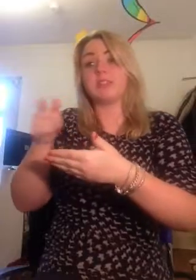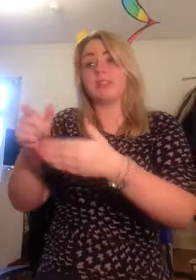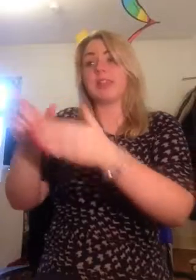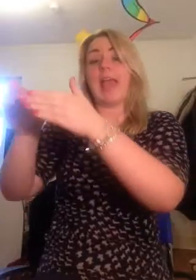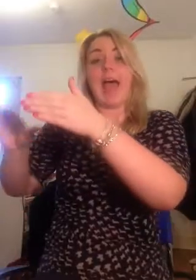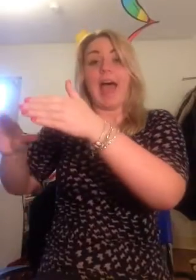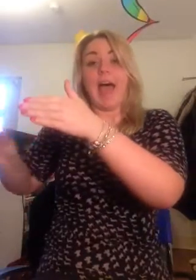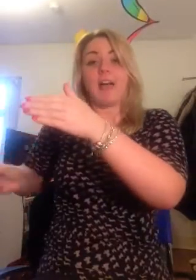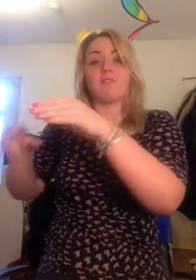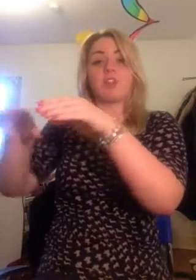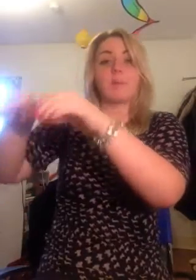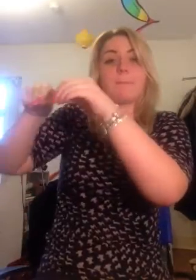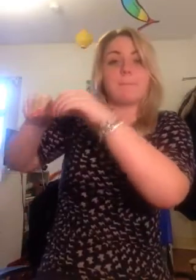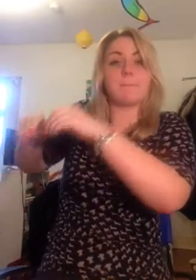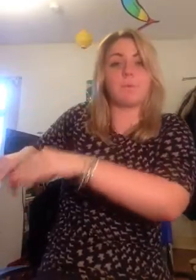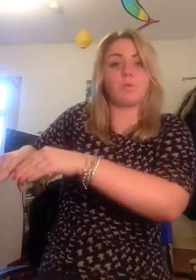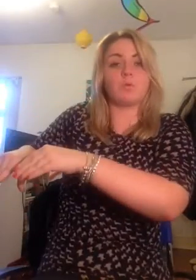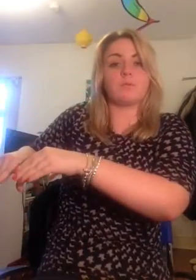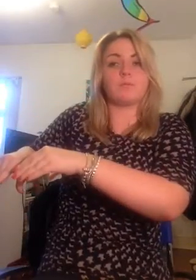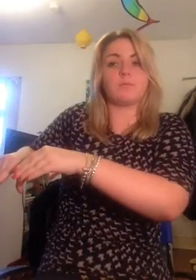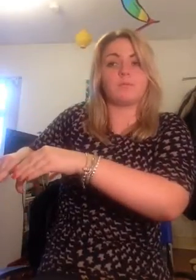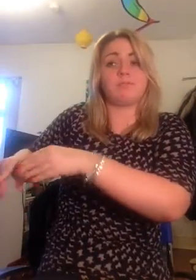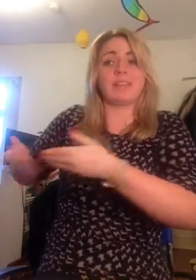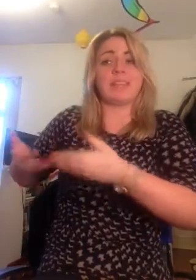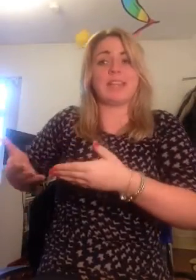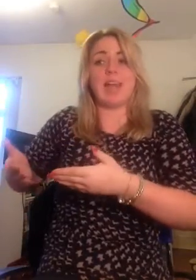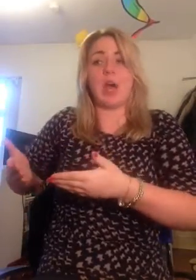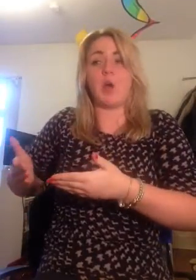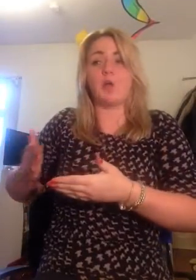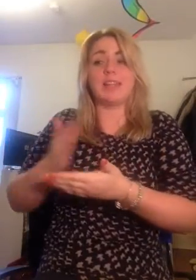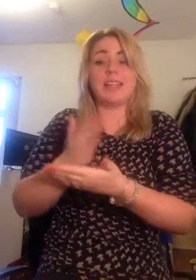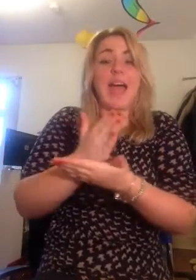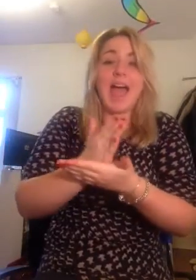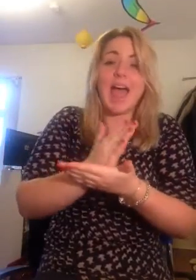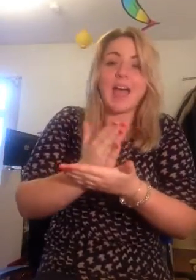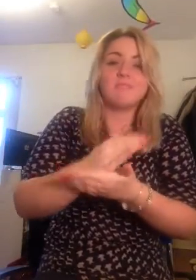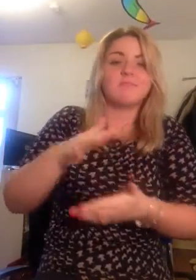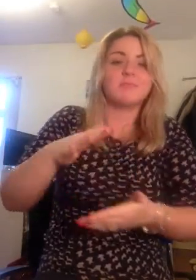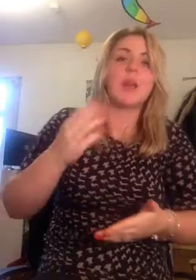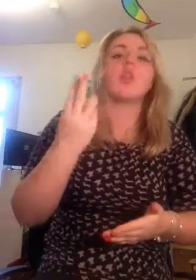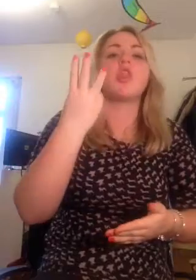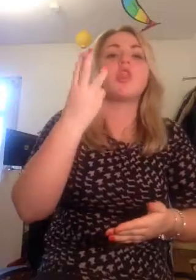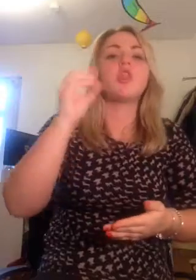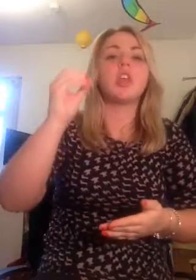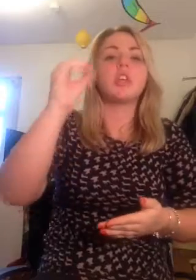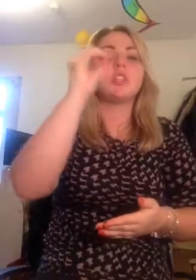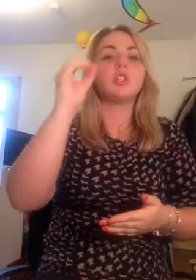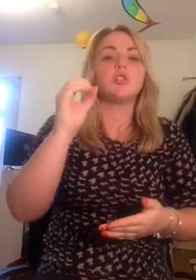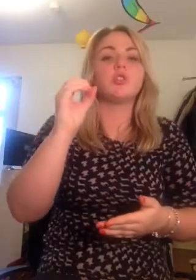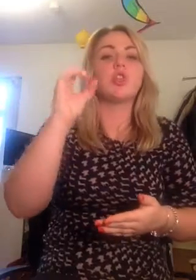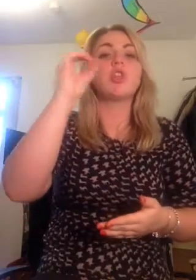mean, they're averaging about 30 degrees Celsius at the moment. Good grief. That's very, very intense. hot. Yeah, intense